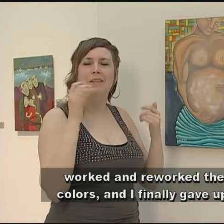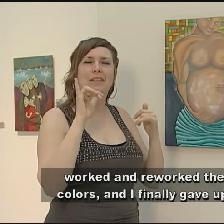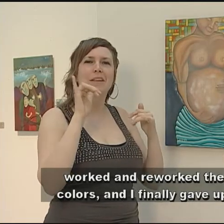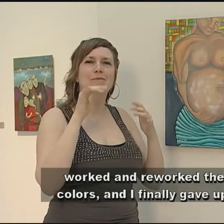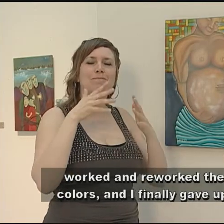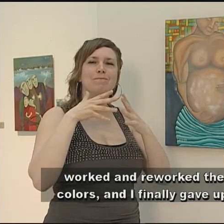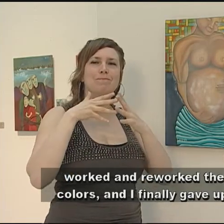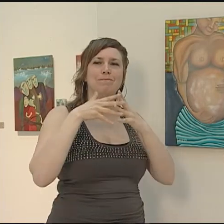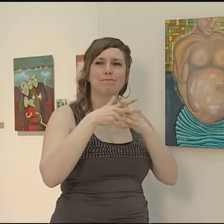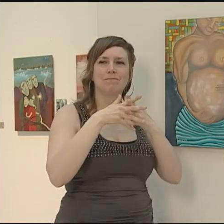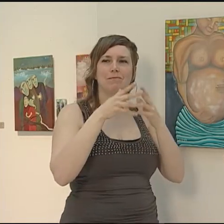up.